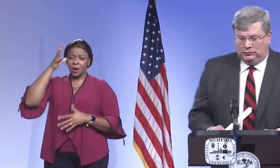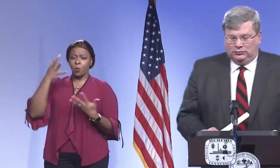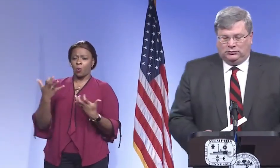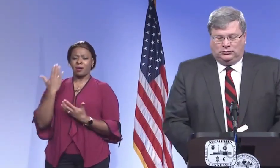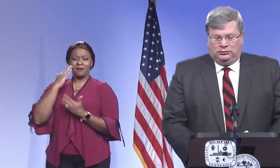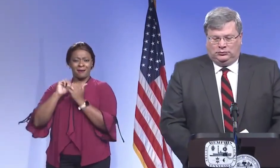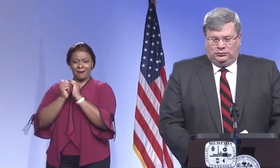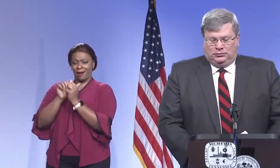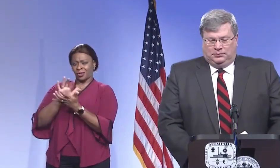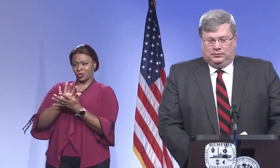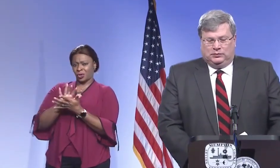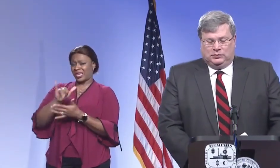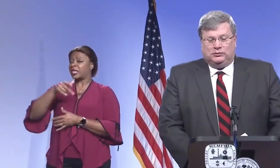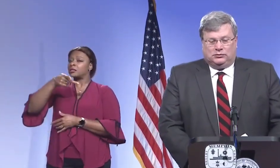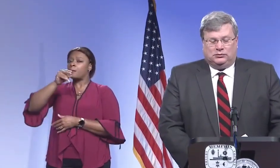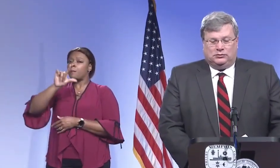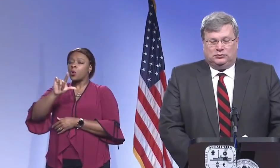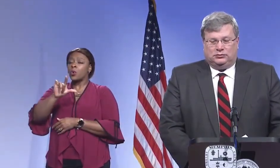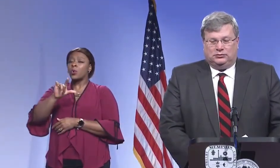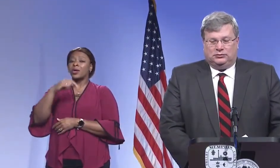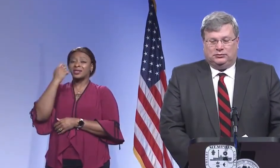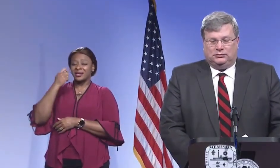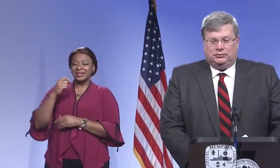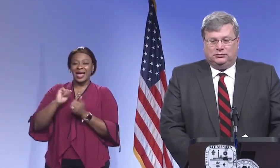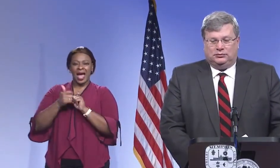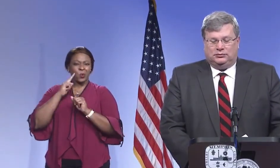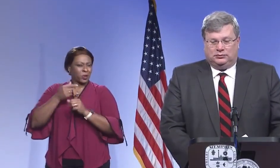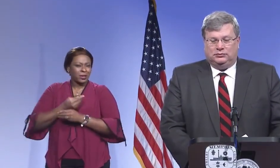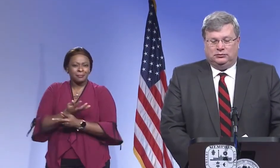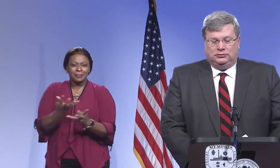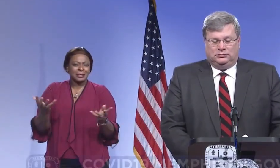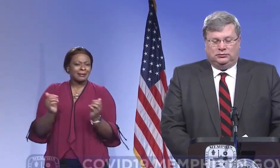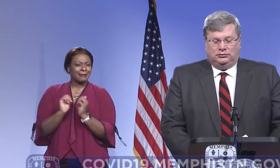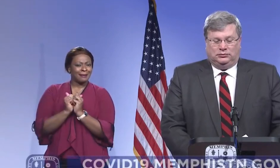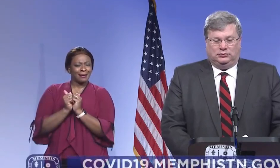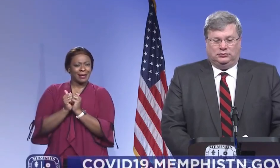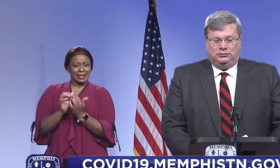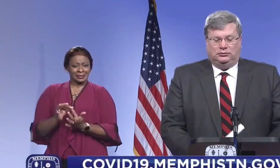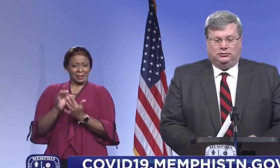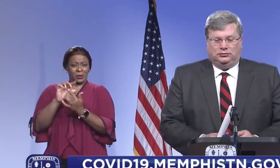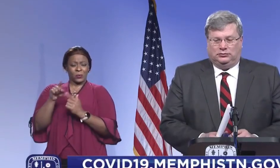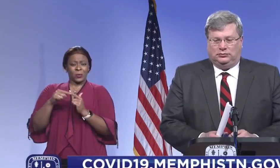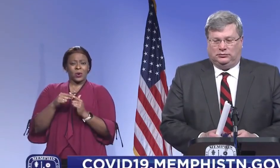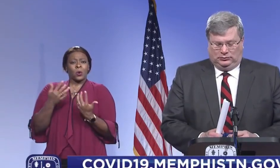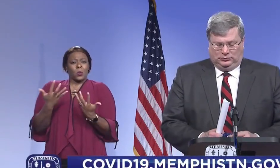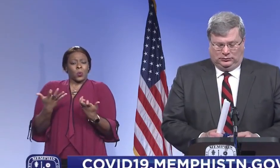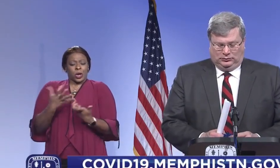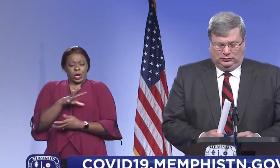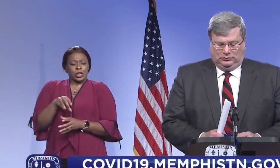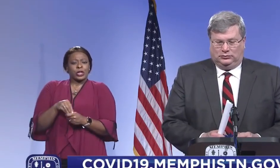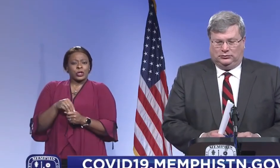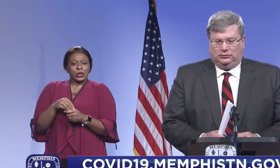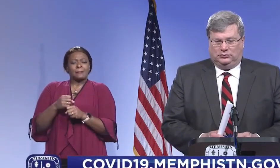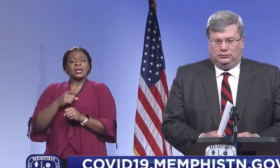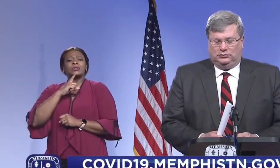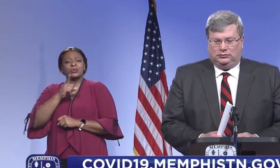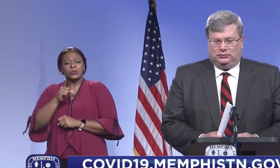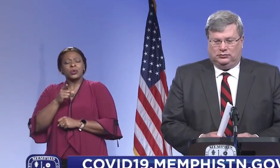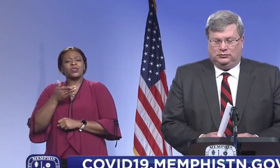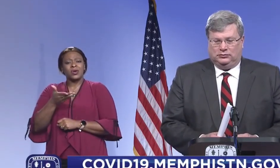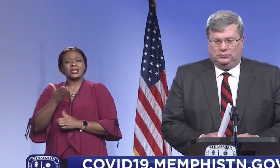how this pool testing, how will it be administered, especially when you also want to include and make sure